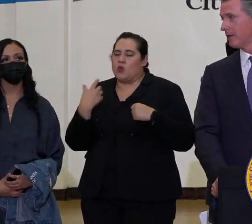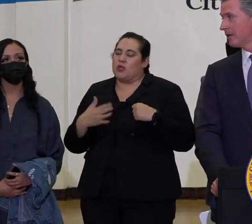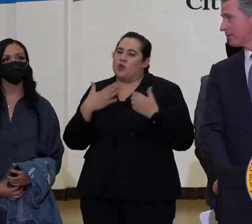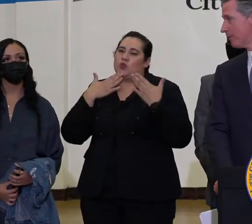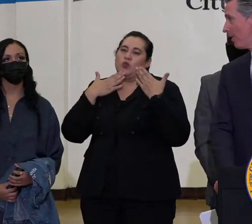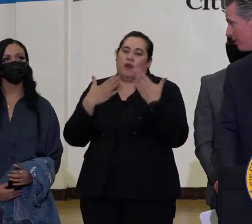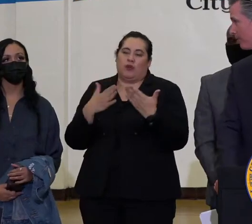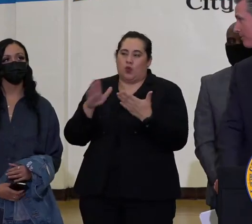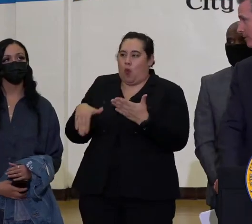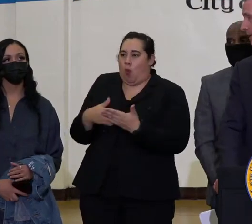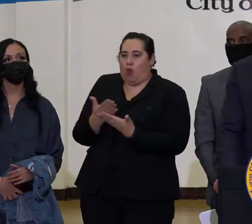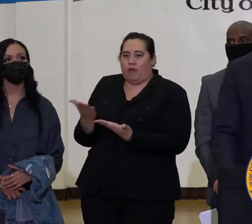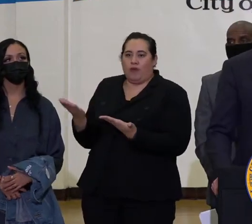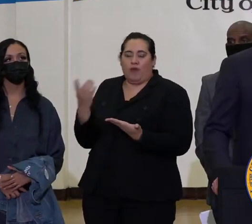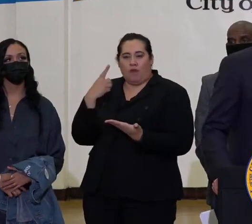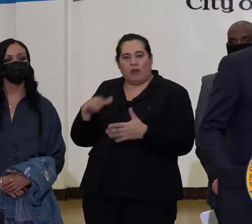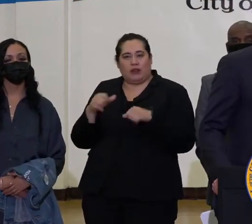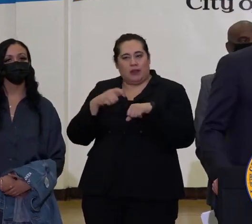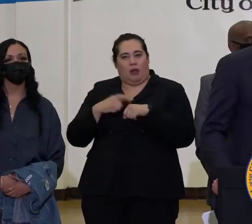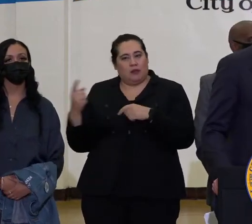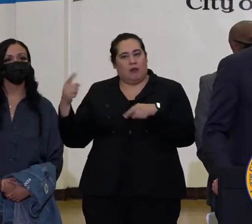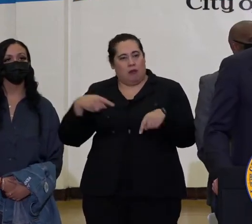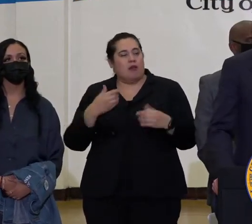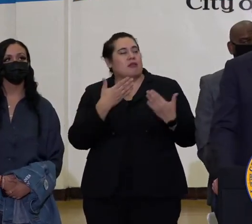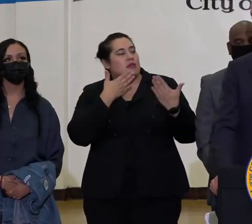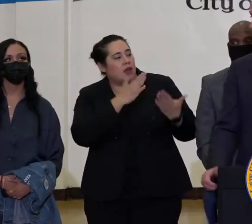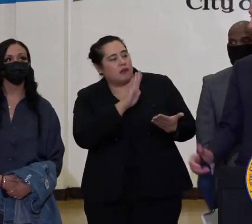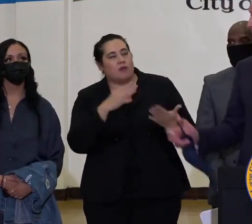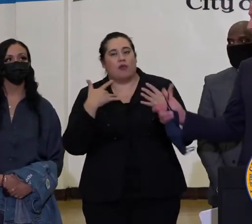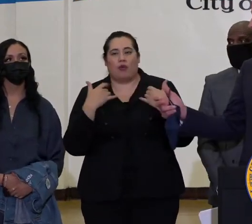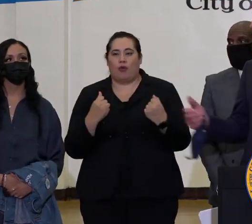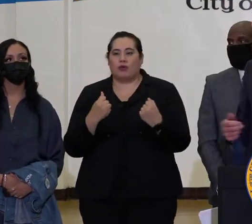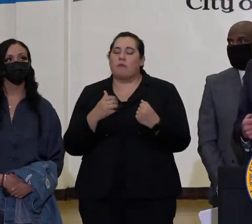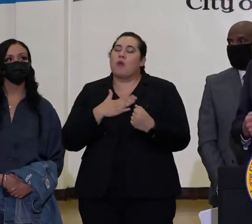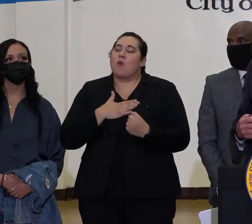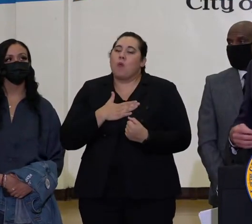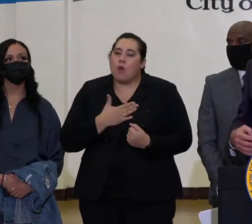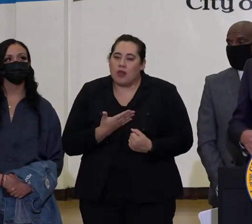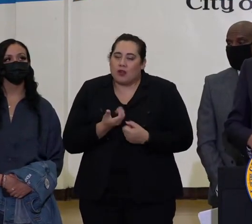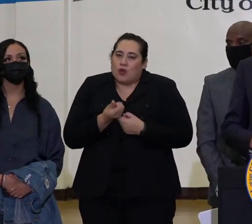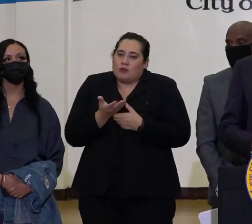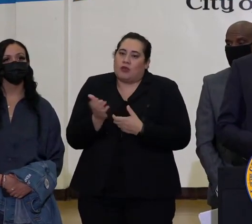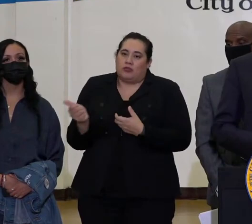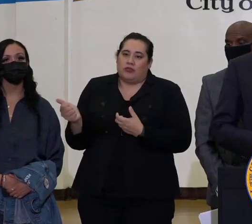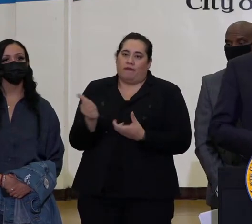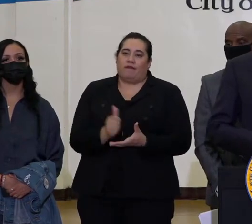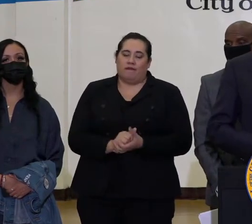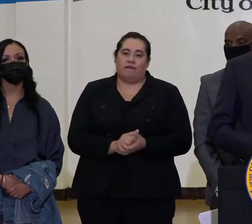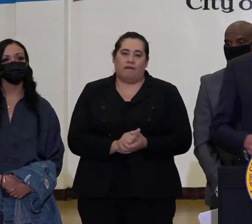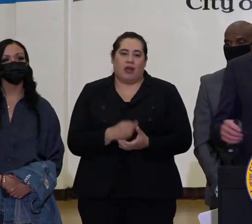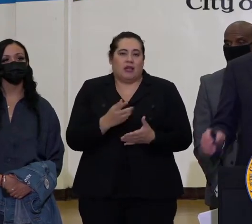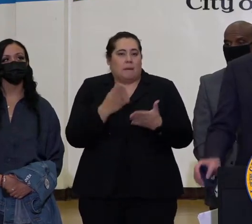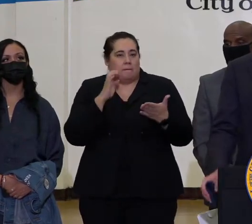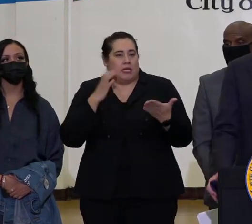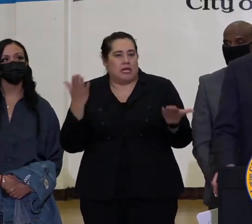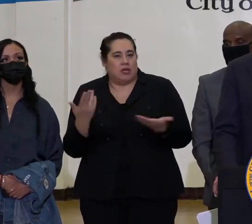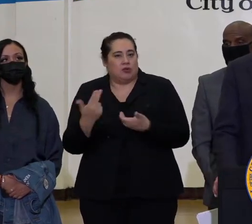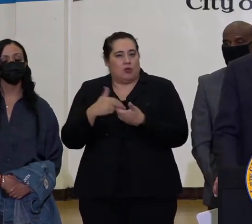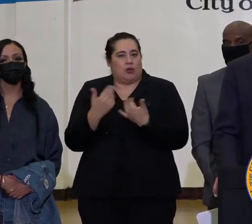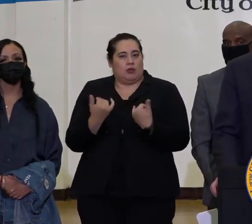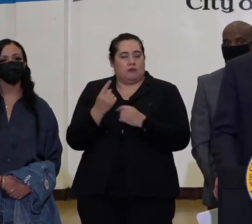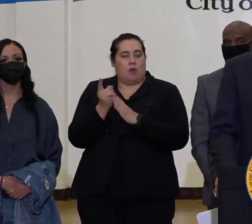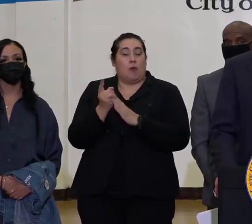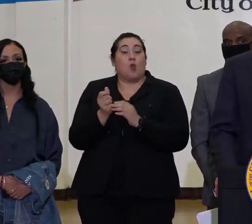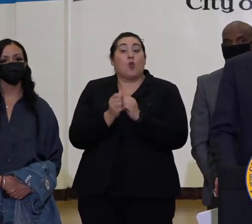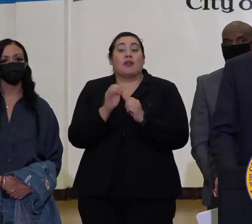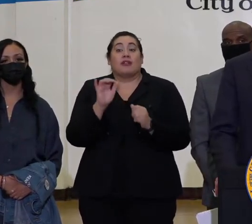grateful to all of you for taking the time to be here. Thank you for your courage, being willing to express yourself and to be here at this important moment.